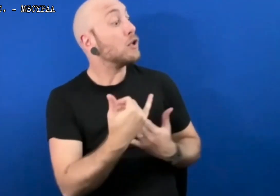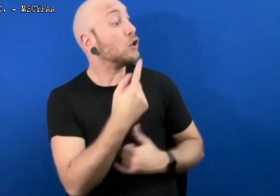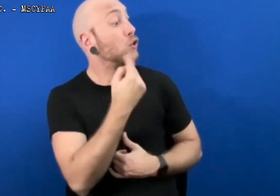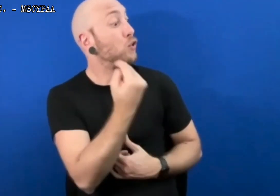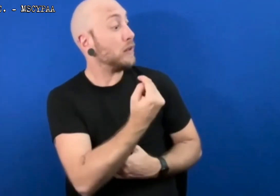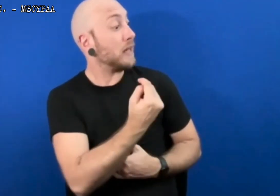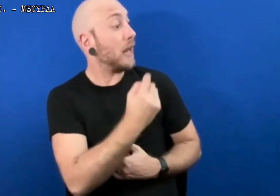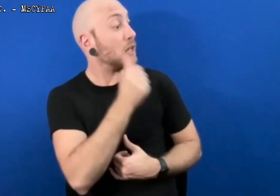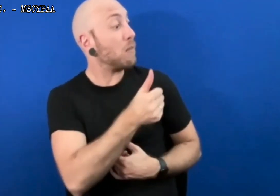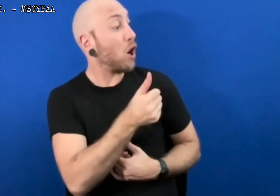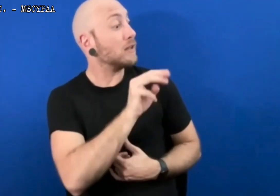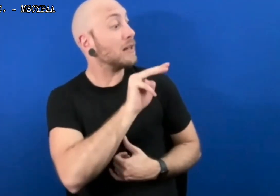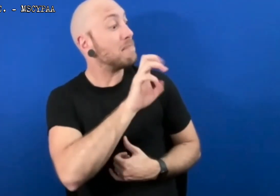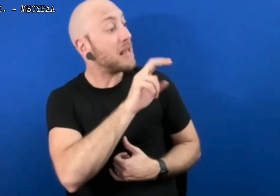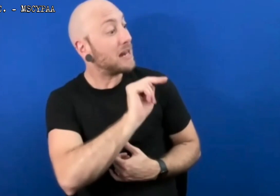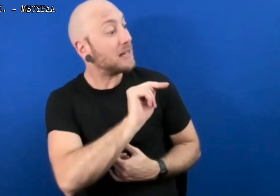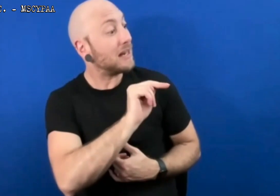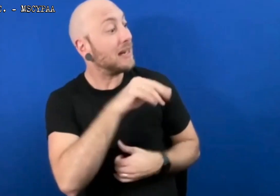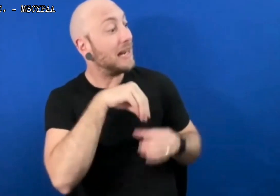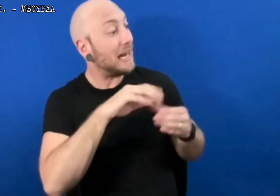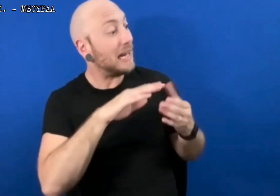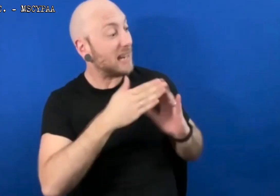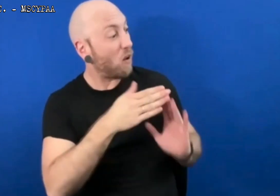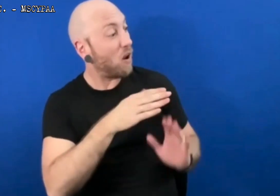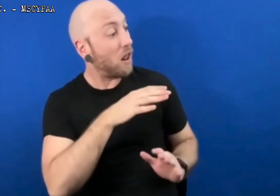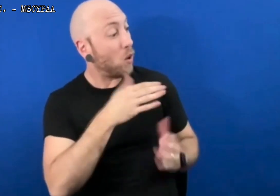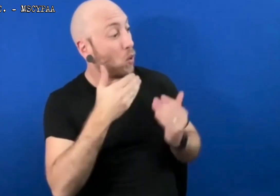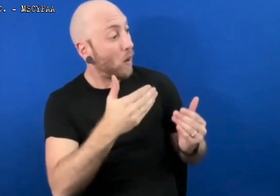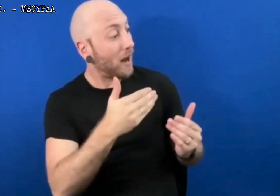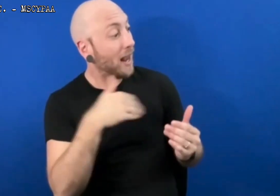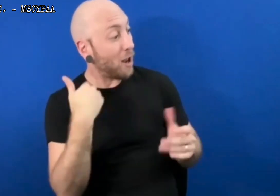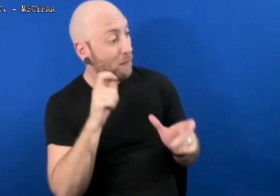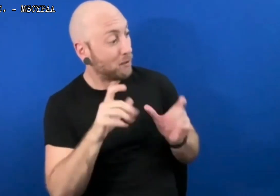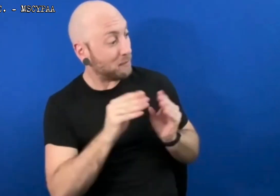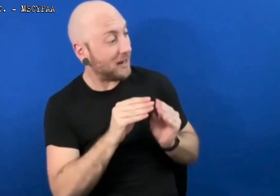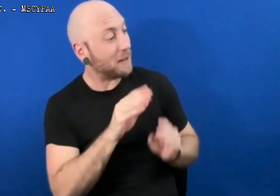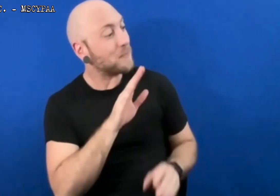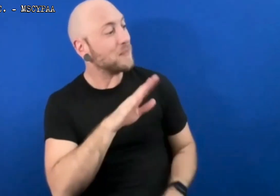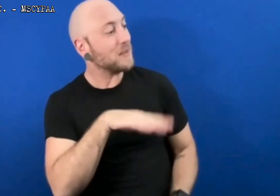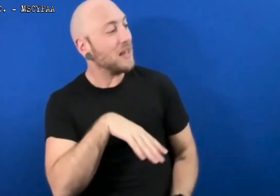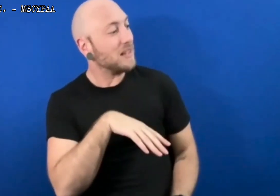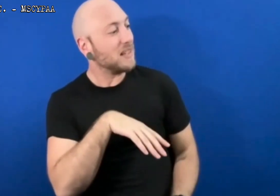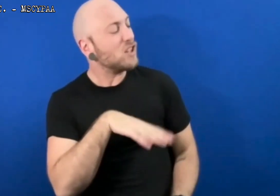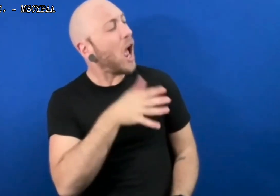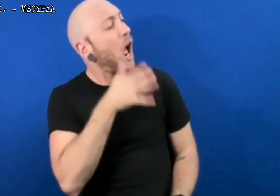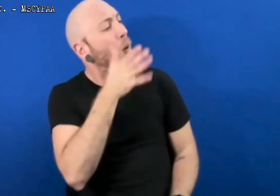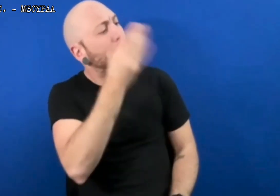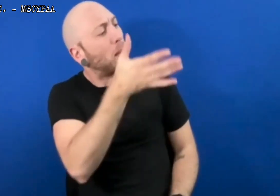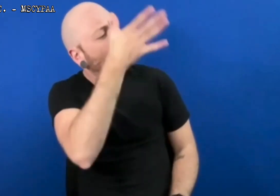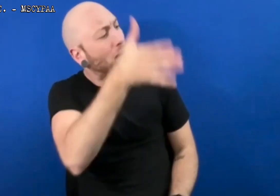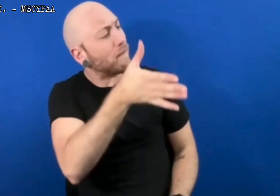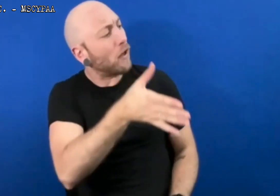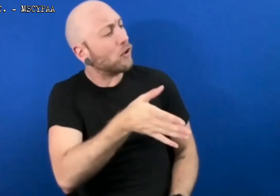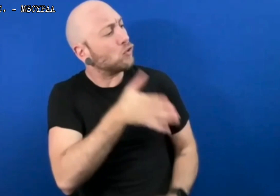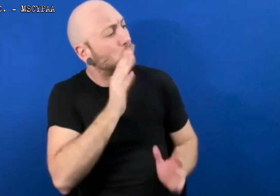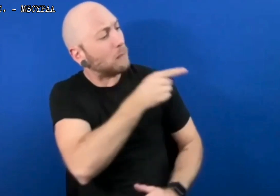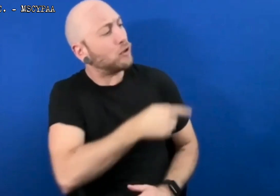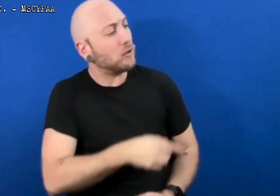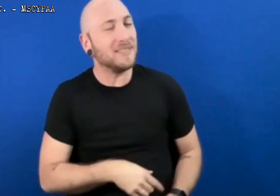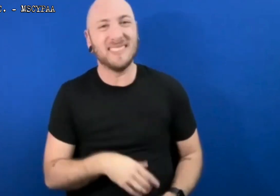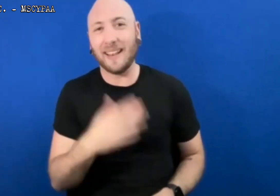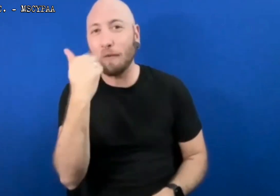let my grandpa know you're coming. And I'm like, oh my gosh, it's a young people's meeting. It's so funny because I told you the old men in the back.